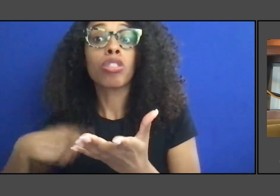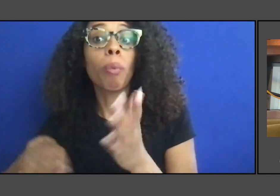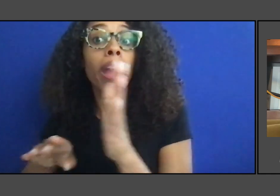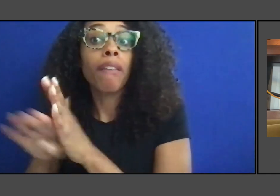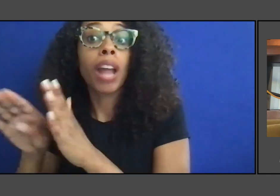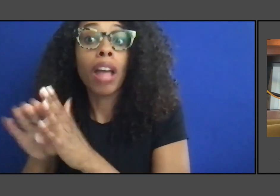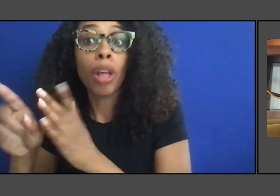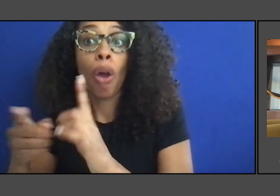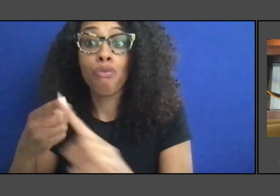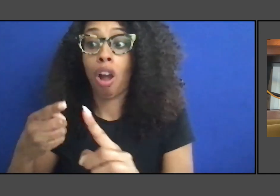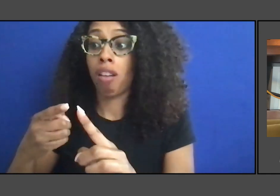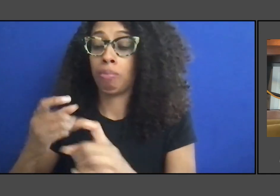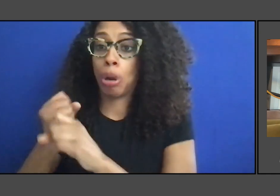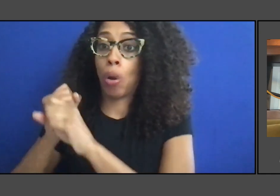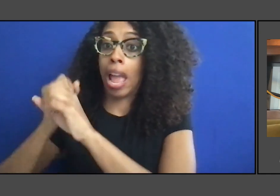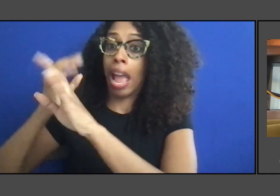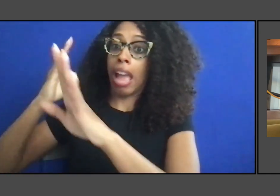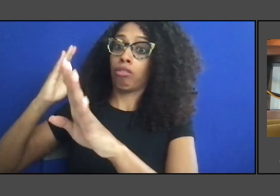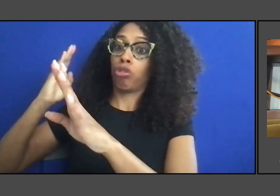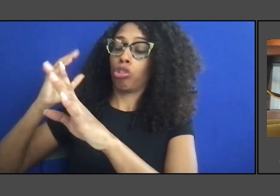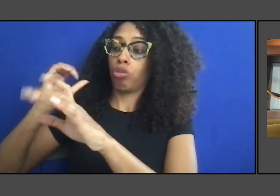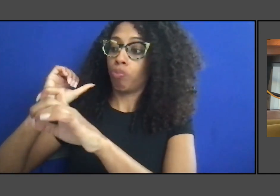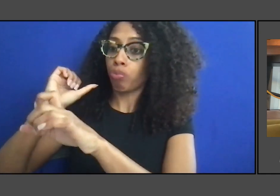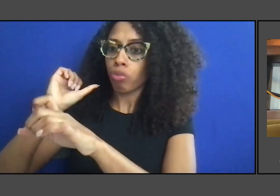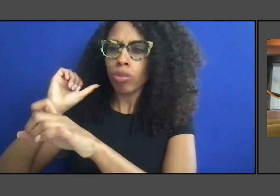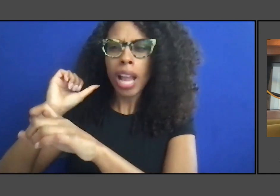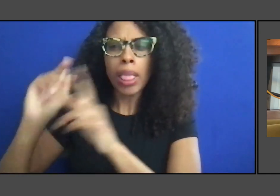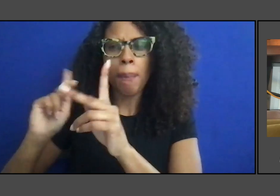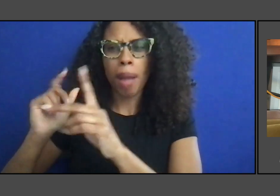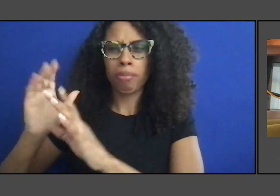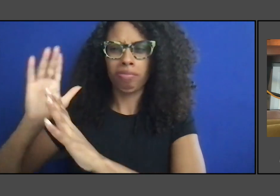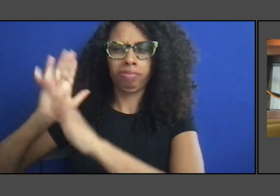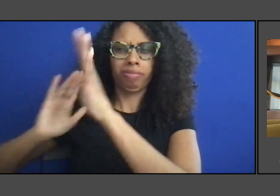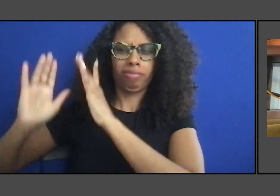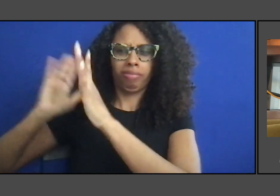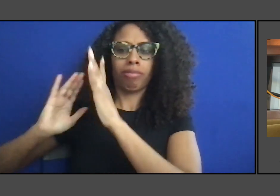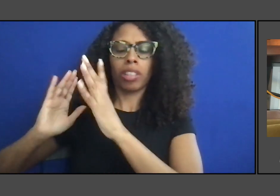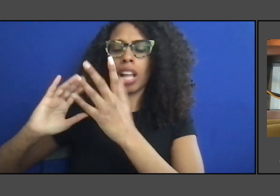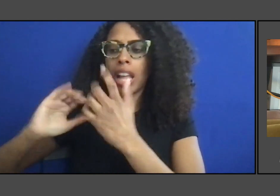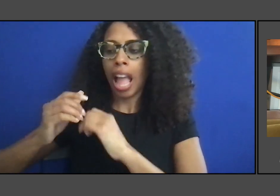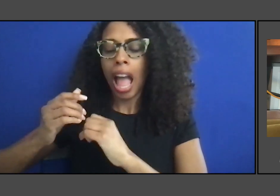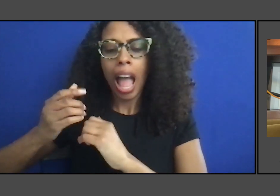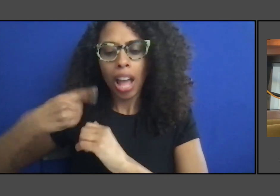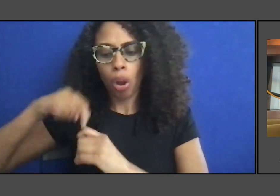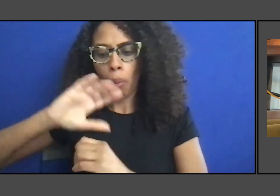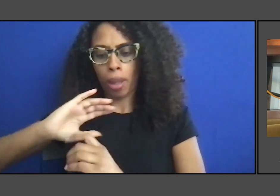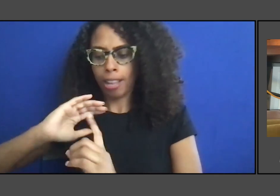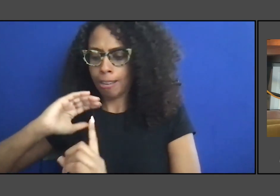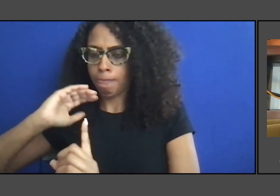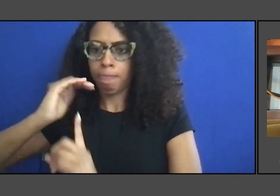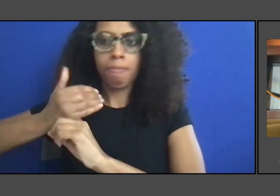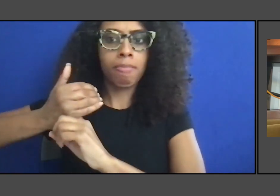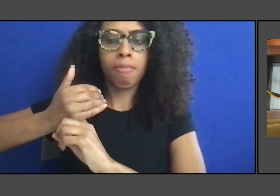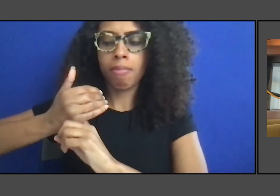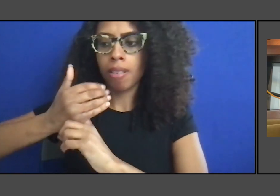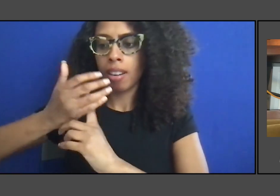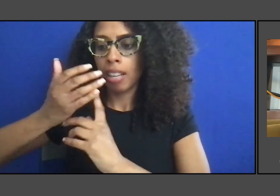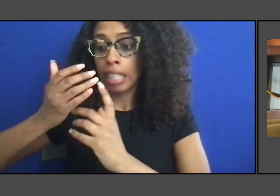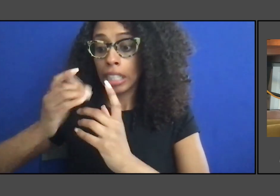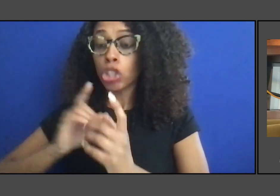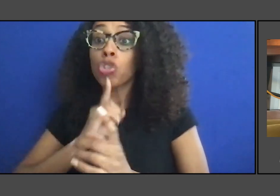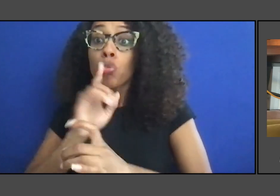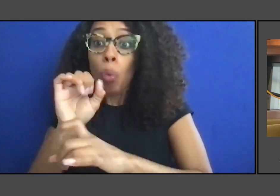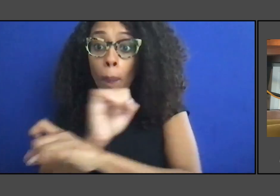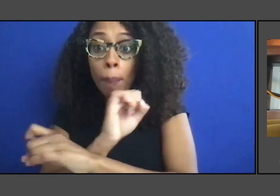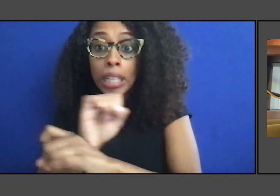before us, like how do we, in a very practical, embodied, visceral, literal way, engage